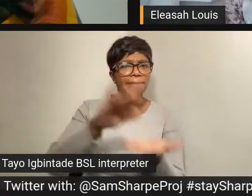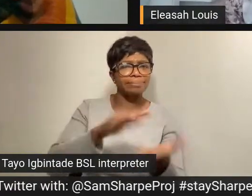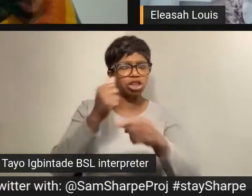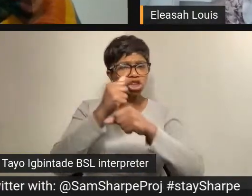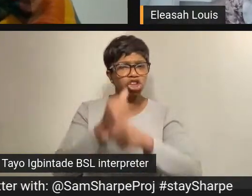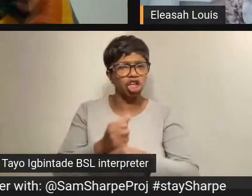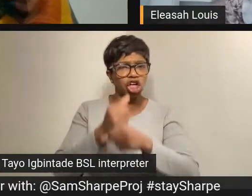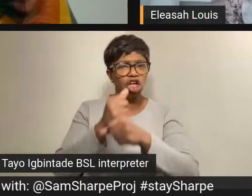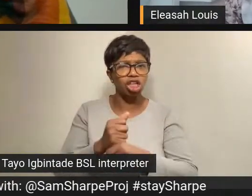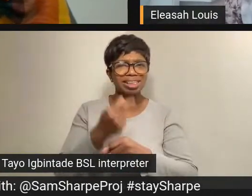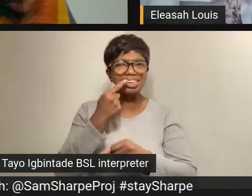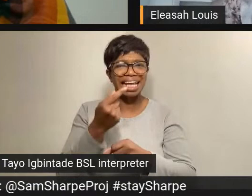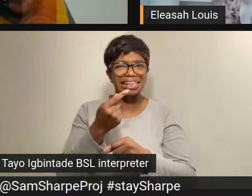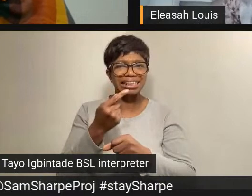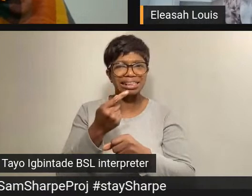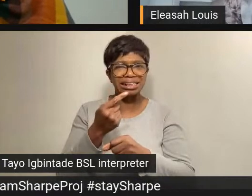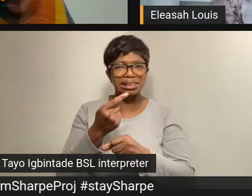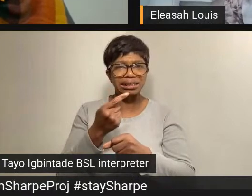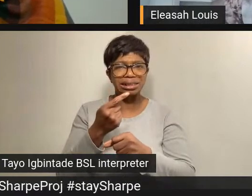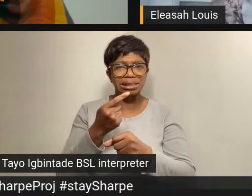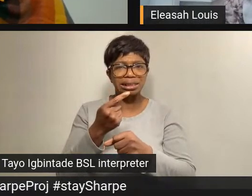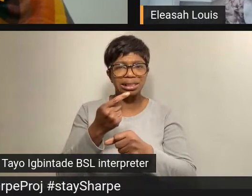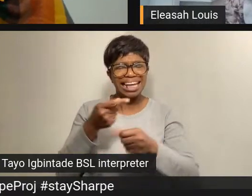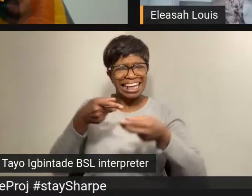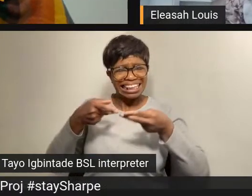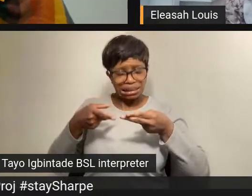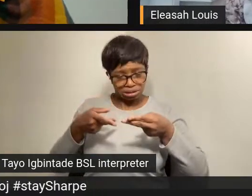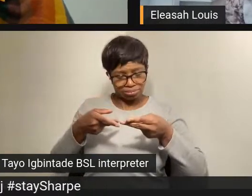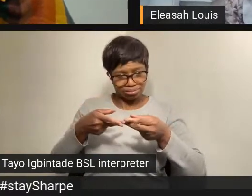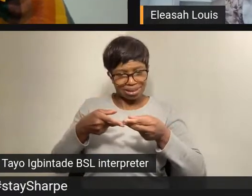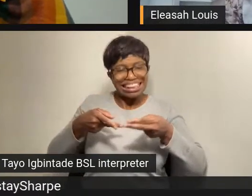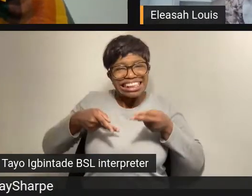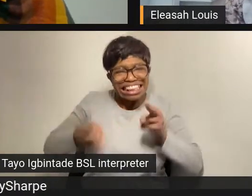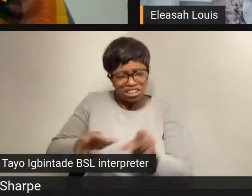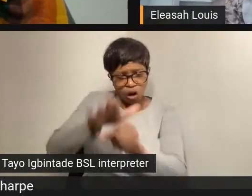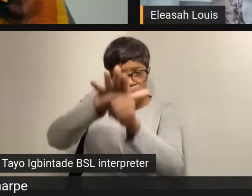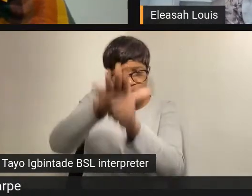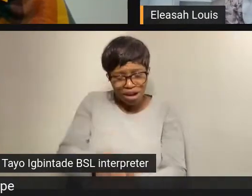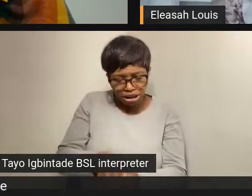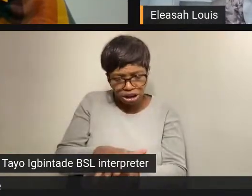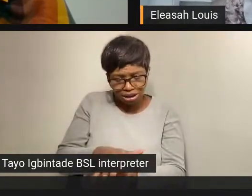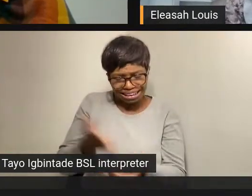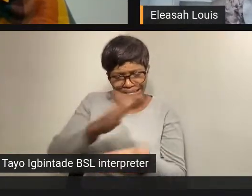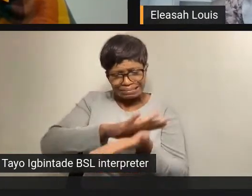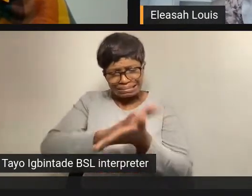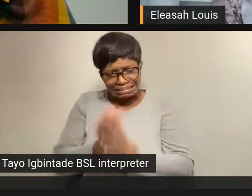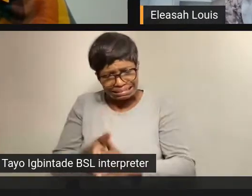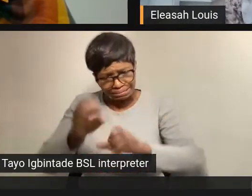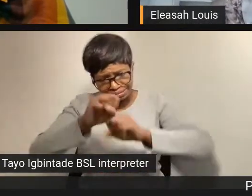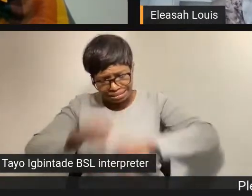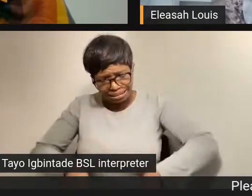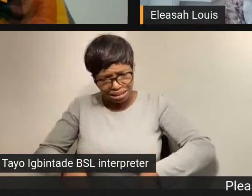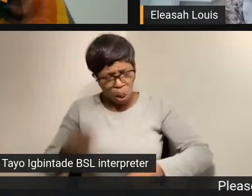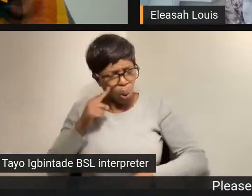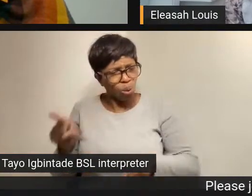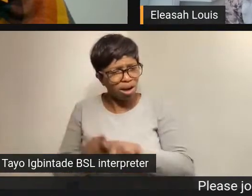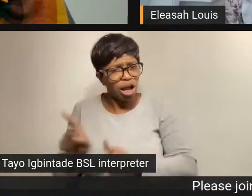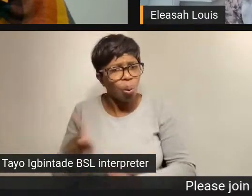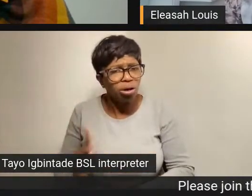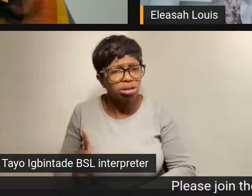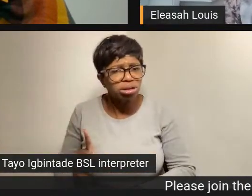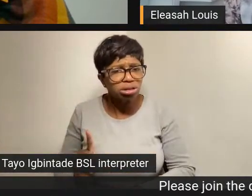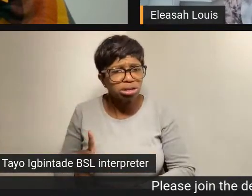what does dismantling the systems of oppression actually look like? All I have ever witnessed is